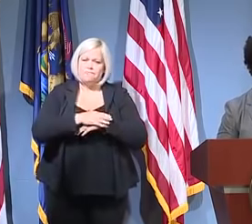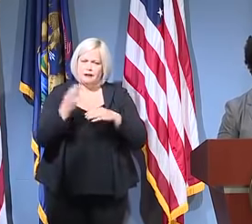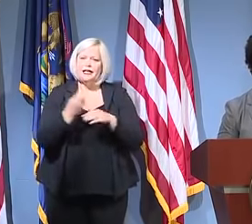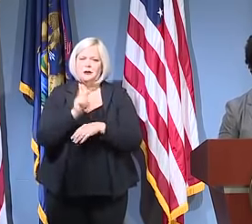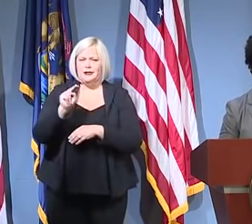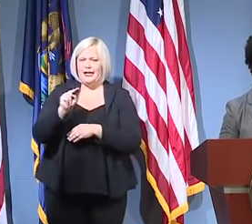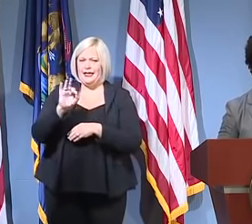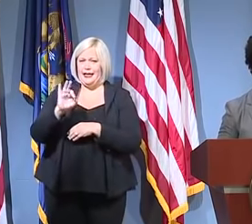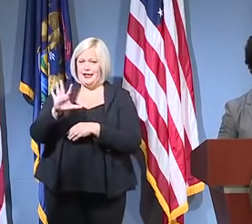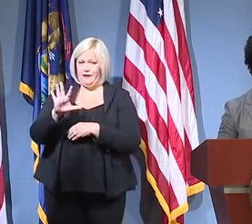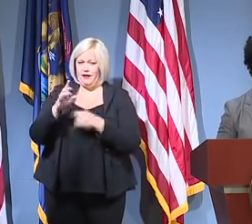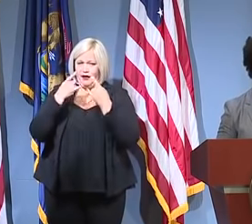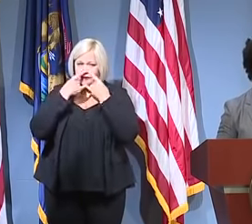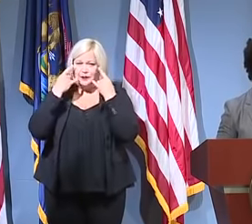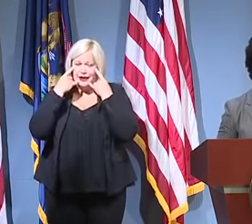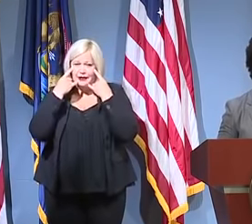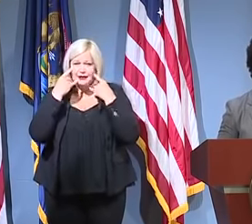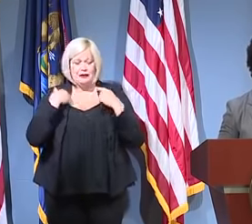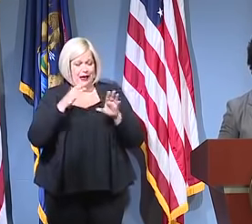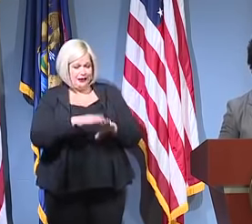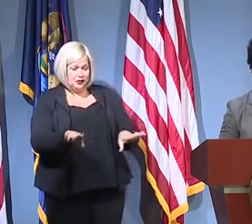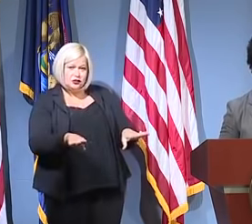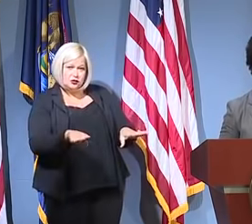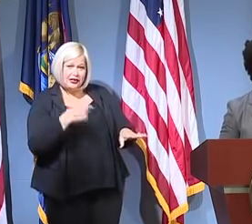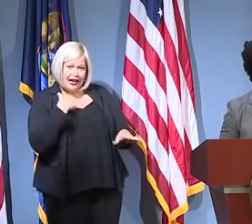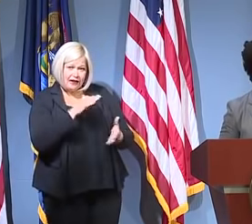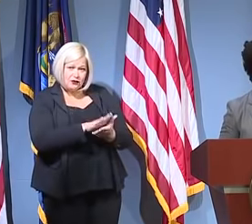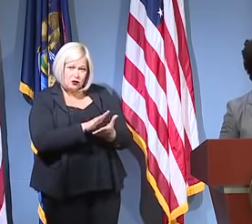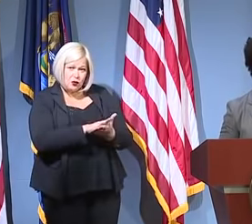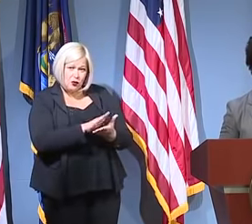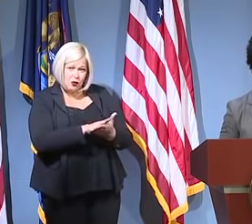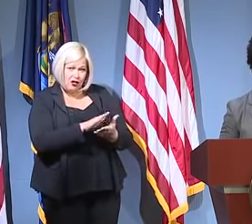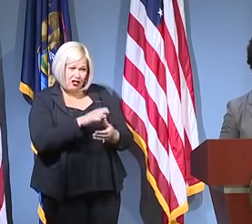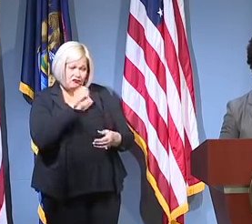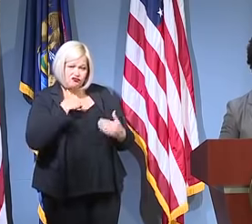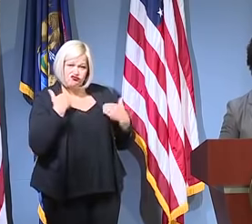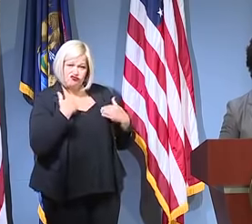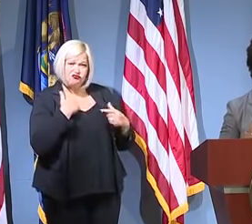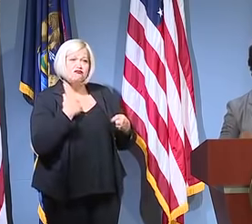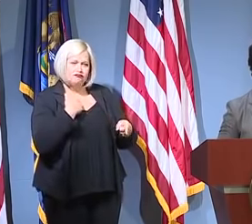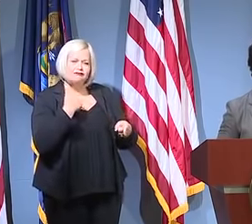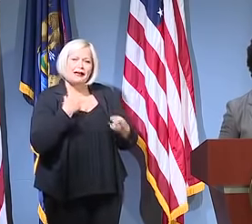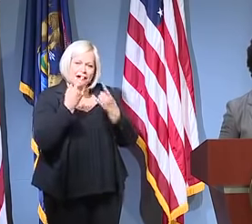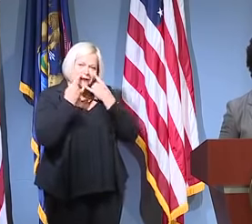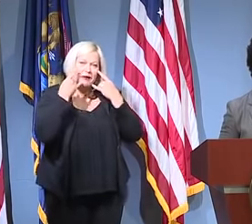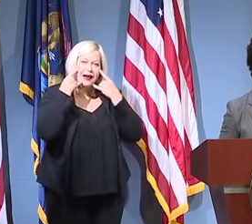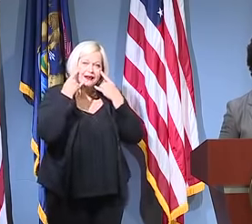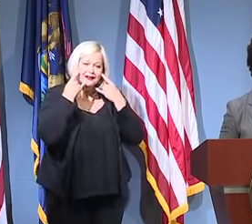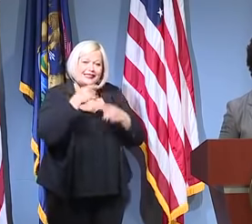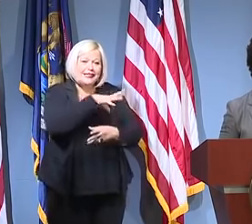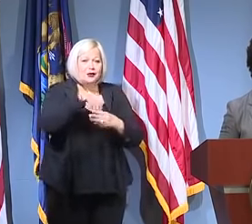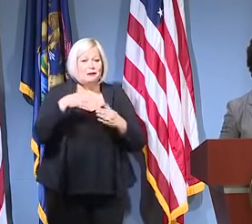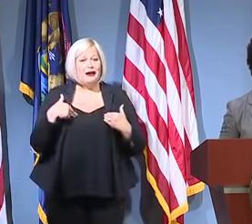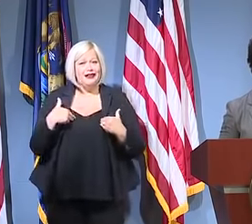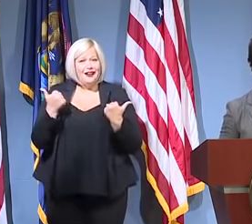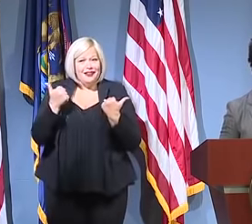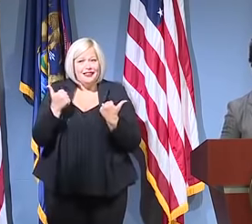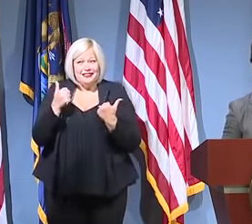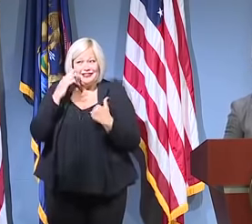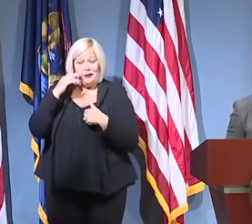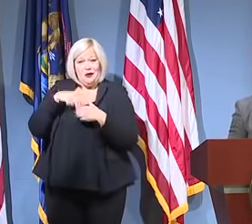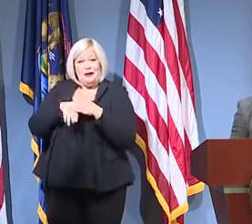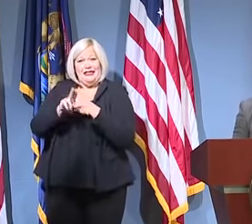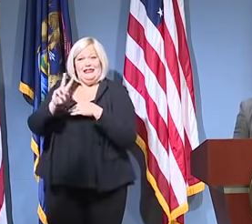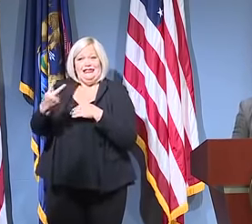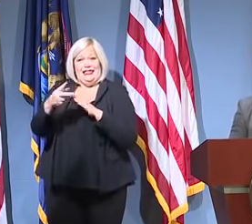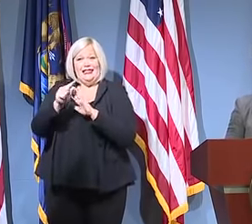school-age children wear masks, and they will wear them if they go back to school in person. This includes my youngest child, who's going into the